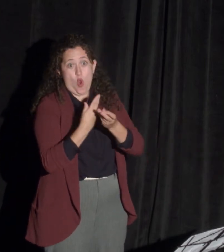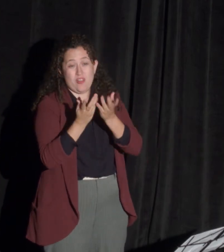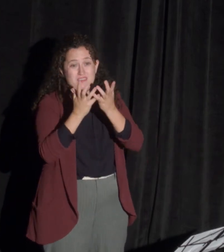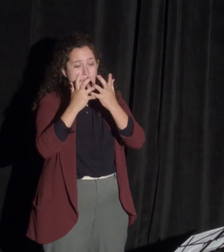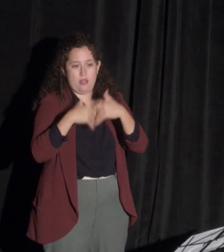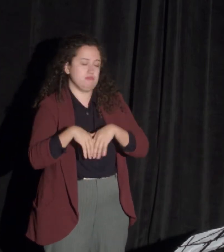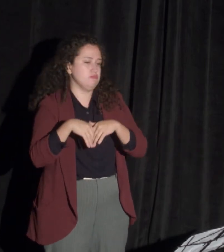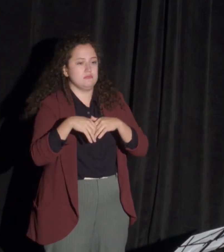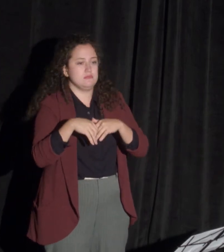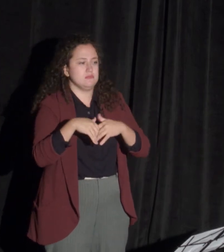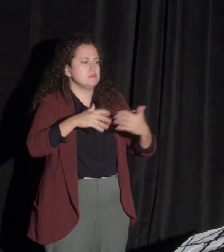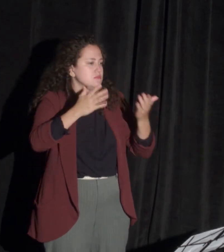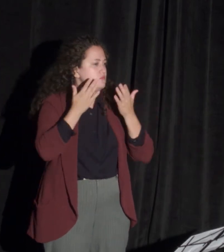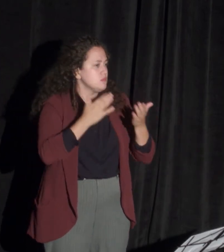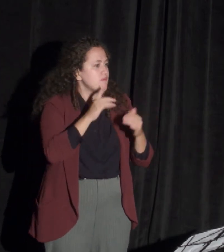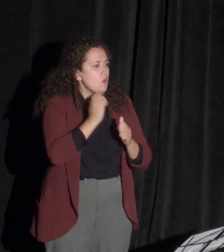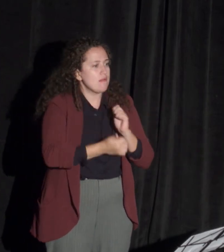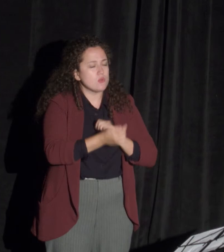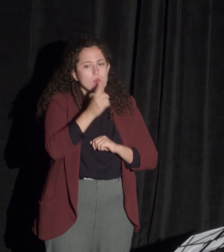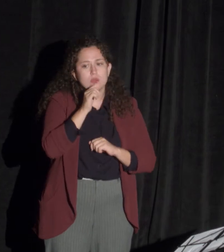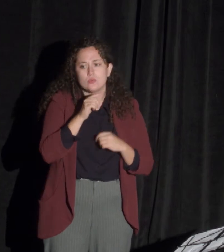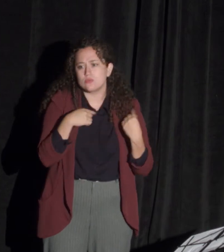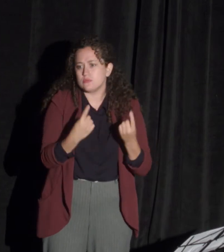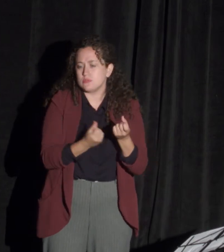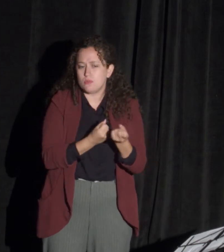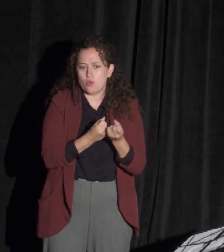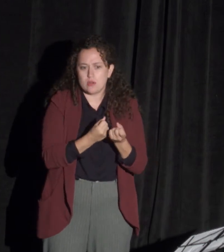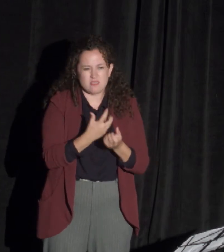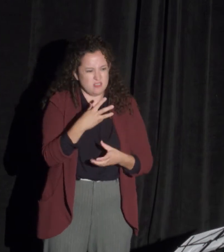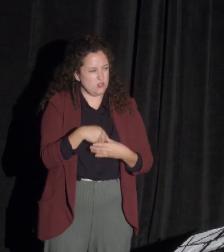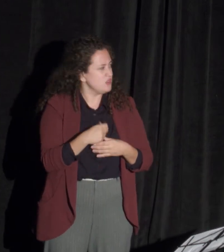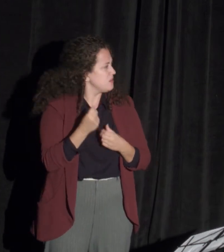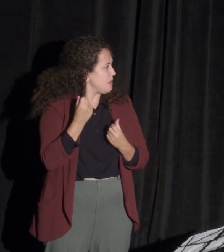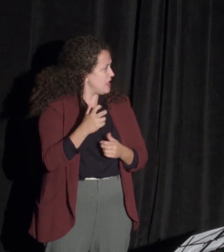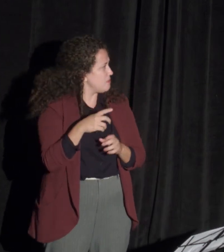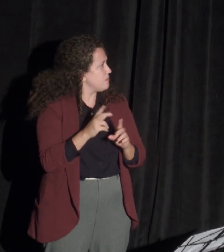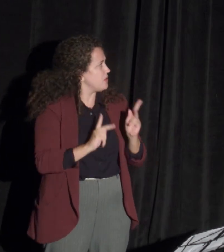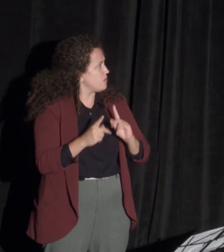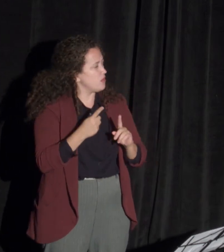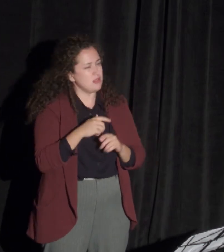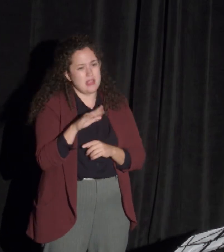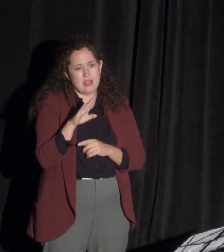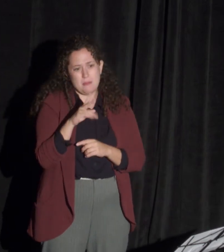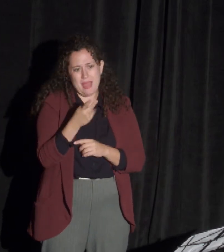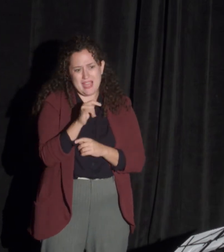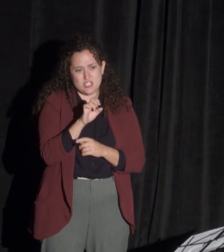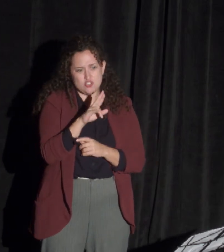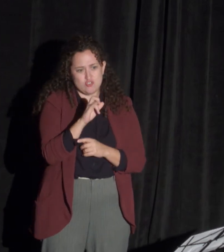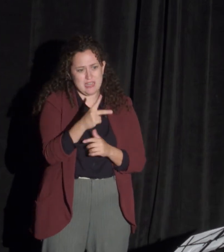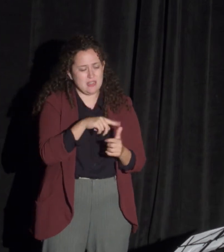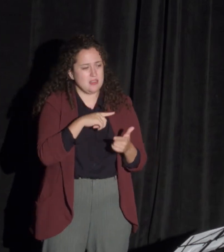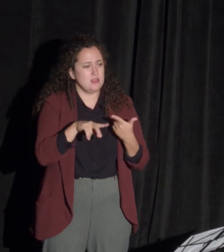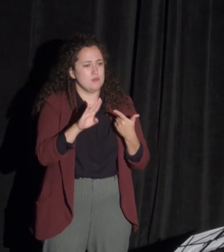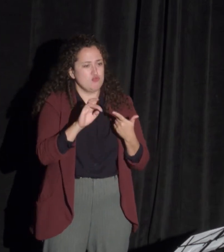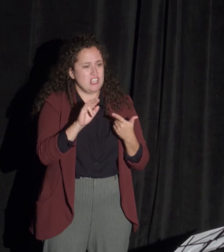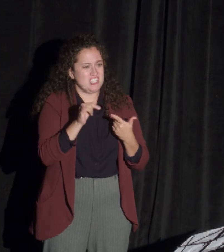who's supported it, including a bunch of people at Tor.com, Patrick Nielsen Hayden, Bridget McGovern, Irene Gallo, and so many others